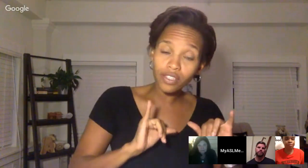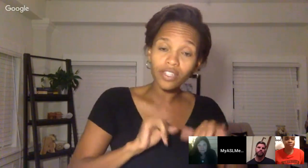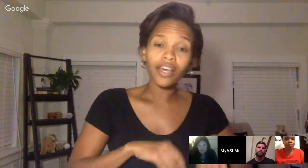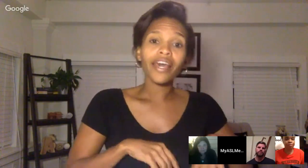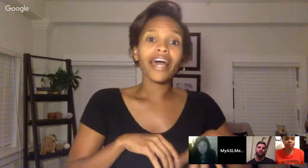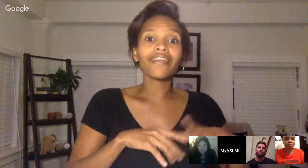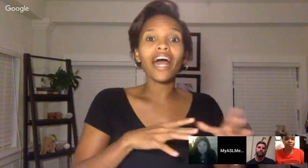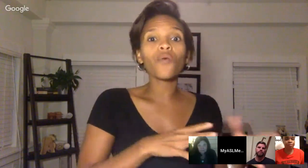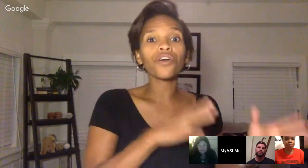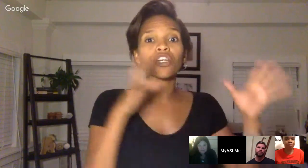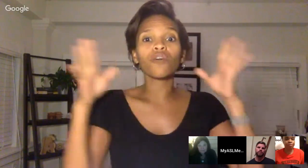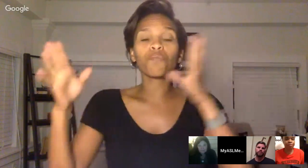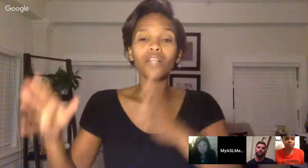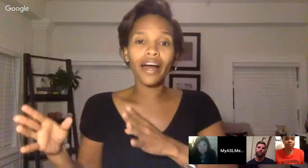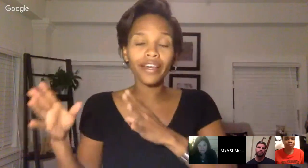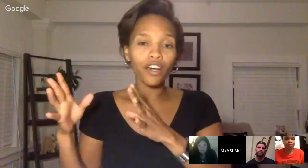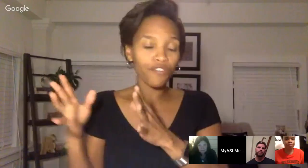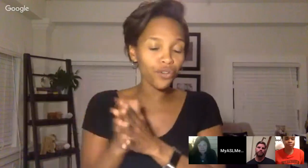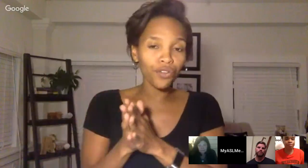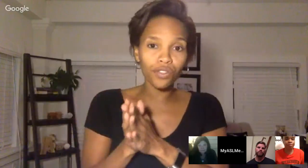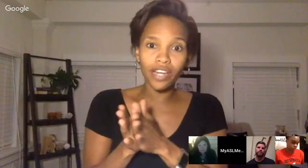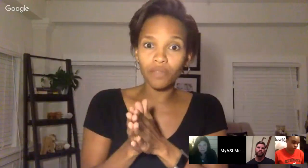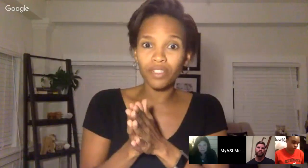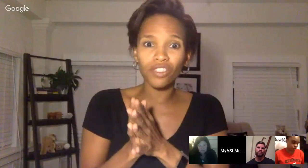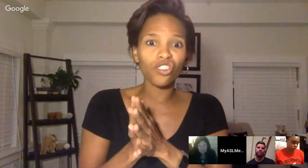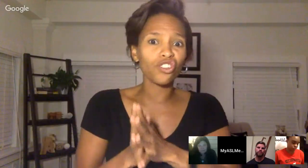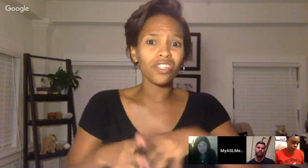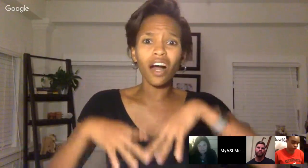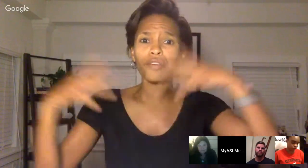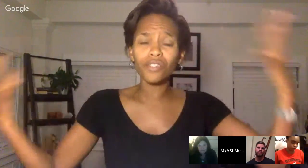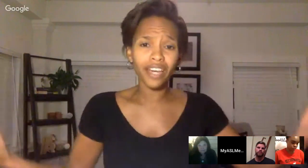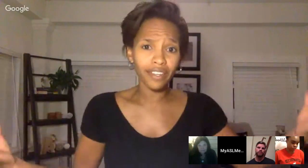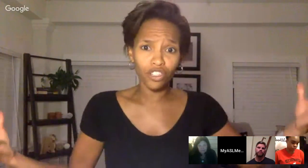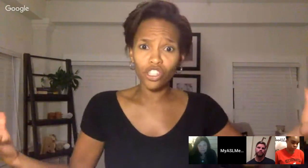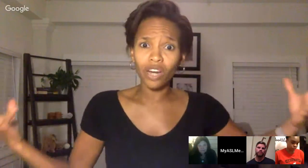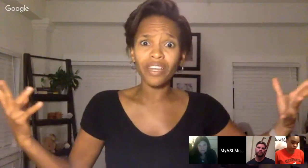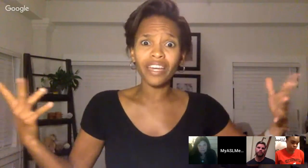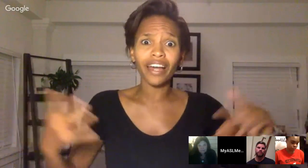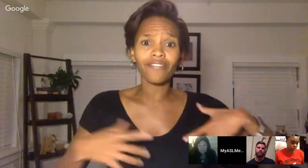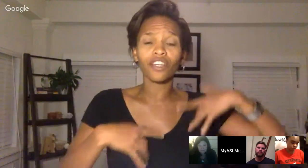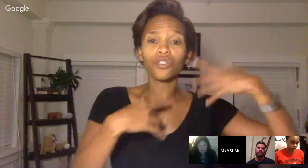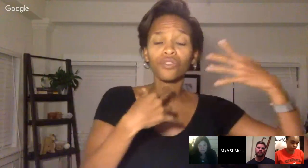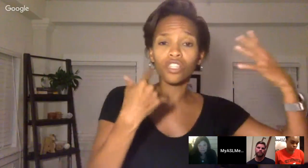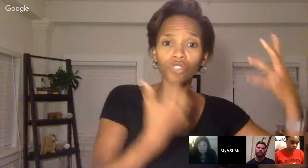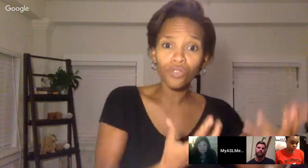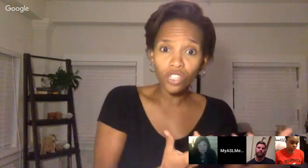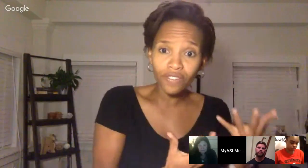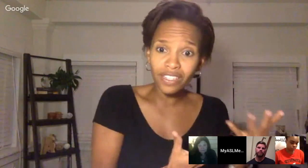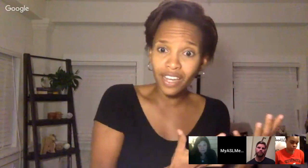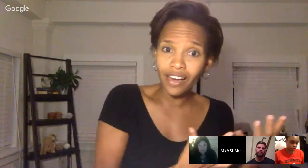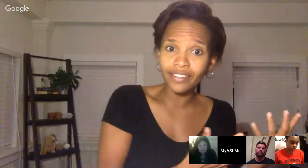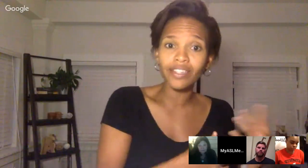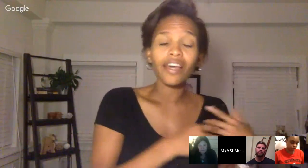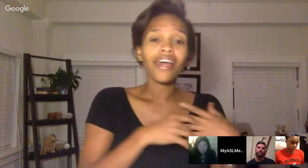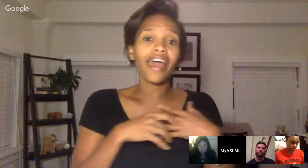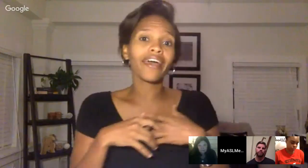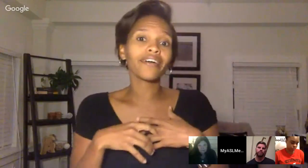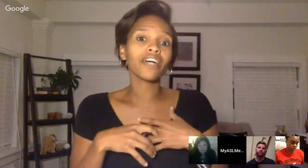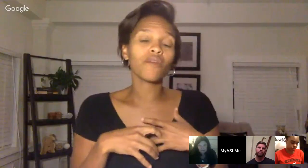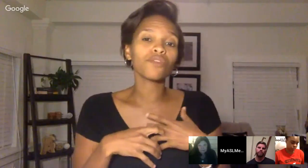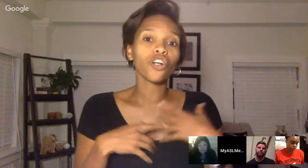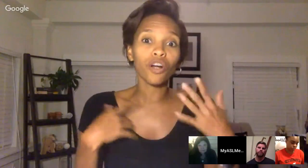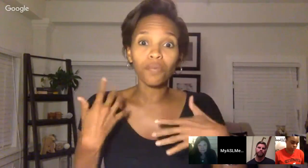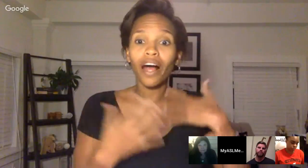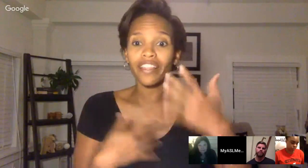for us. And now we're going to apply a few of those elements to just other settings, just so that we can kind of get used to the usage of these signs